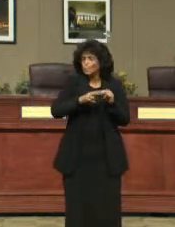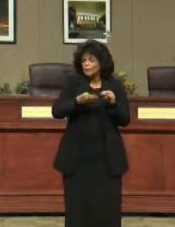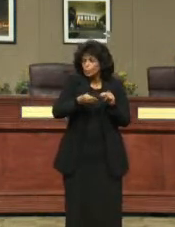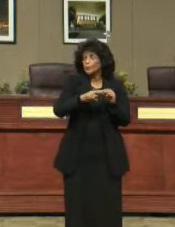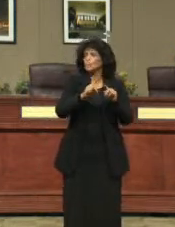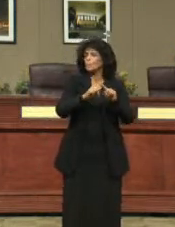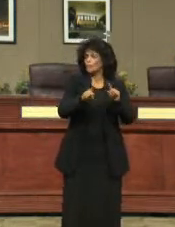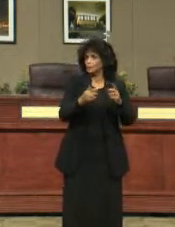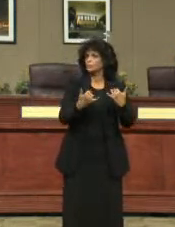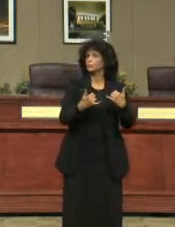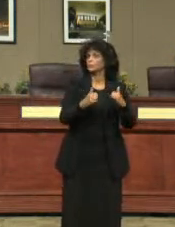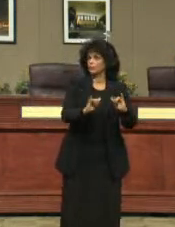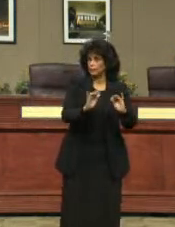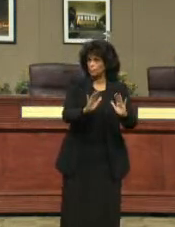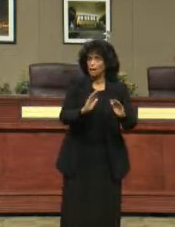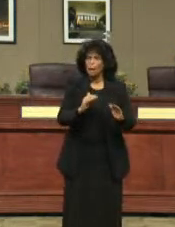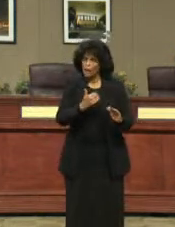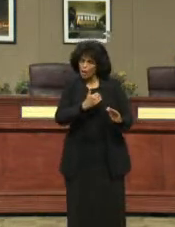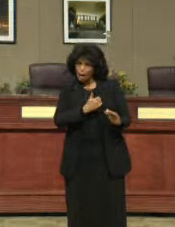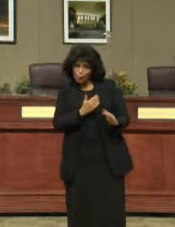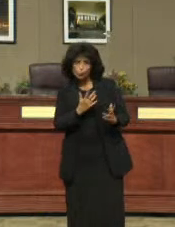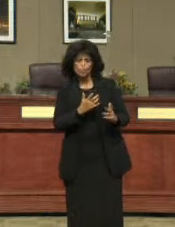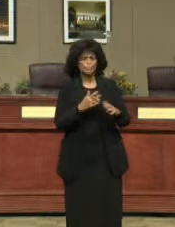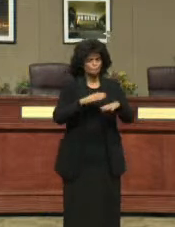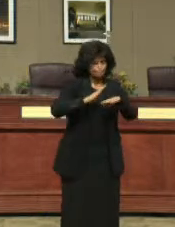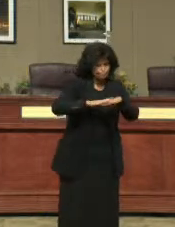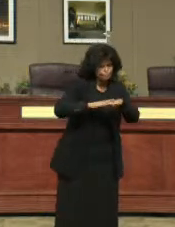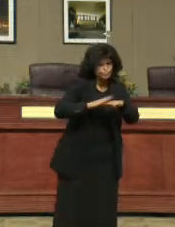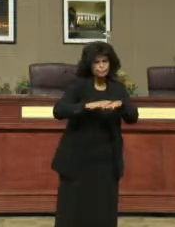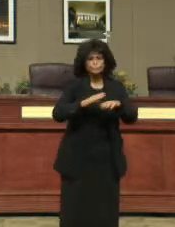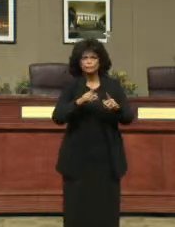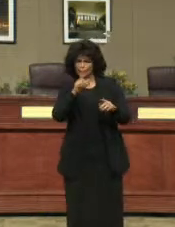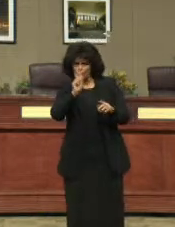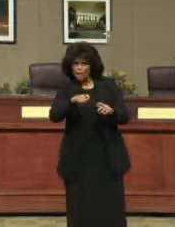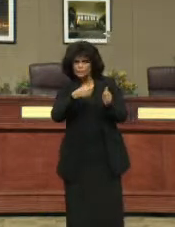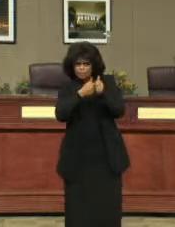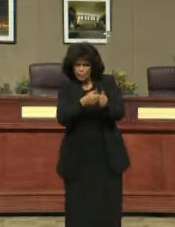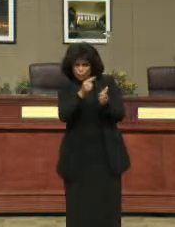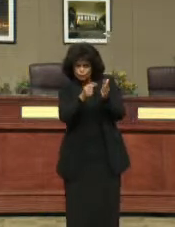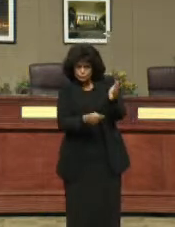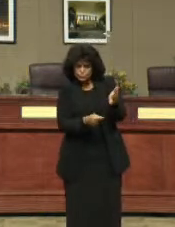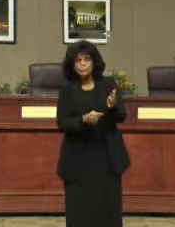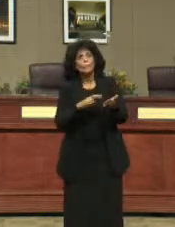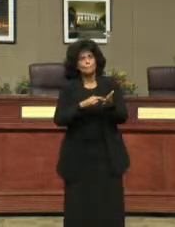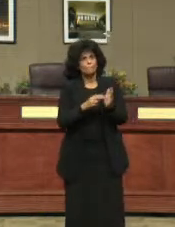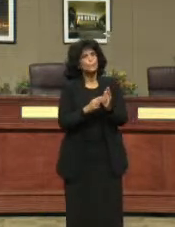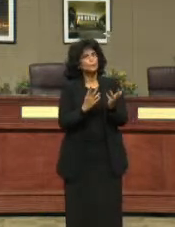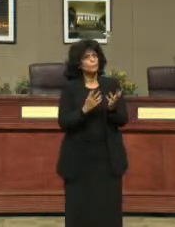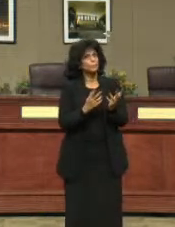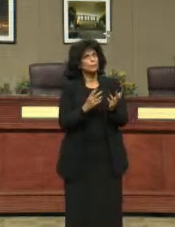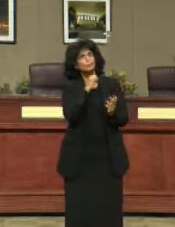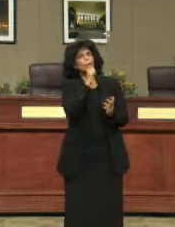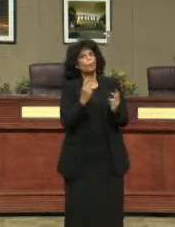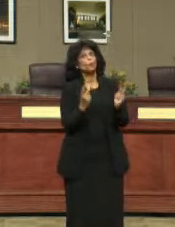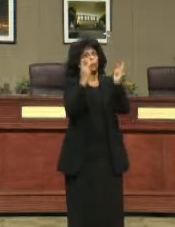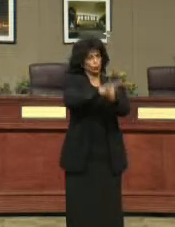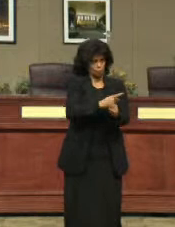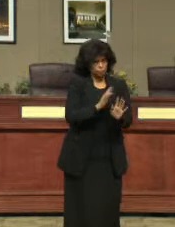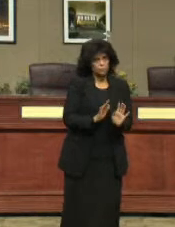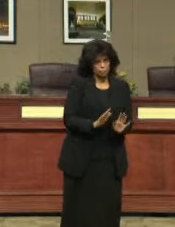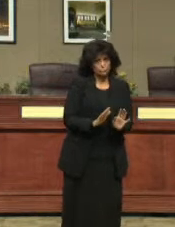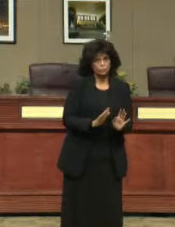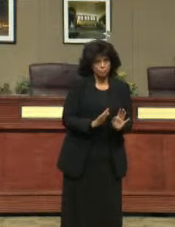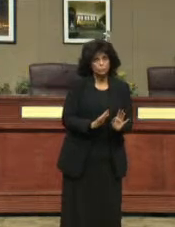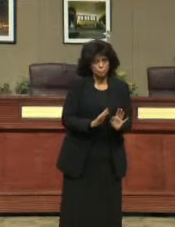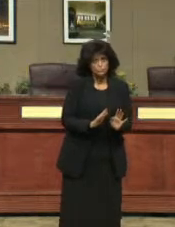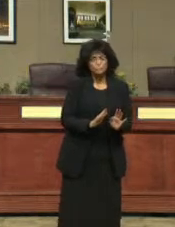be a lot worse than what they are. Without some of these provisions that we have